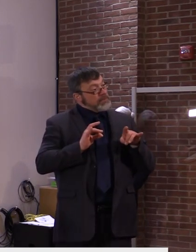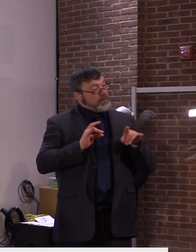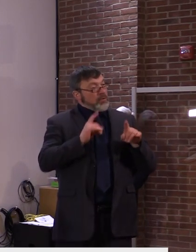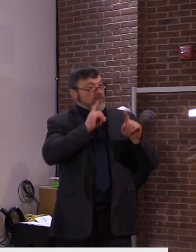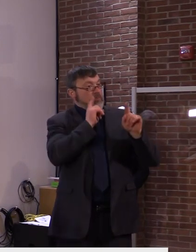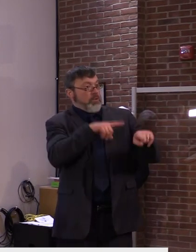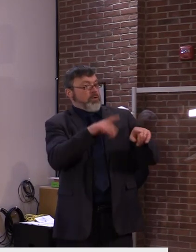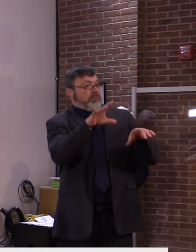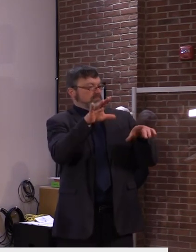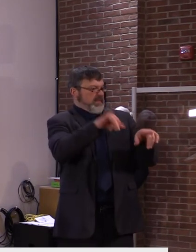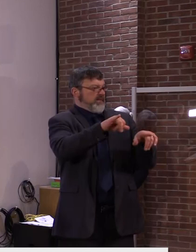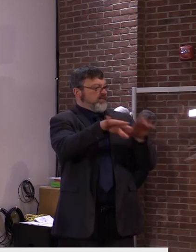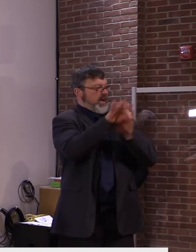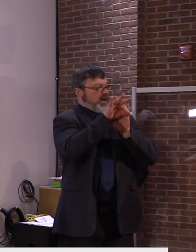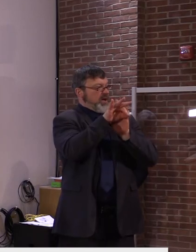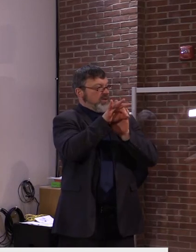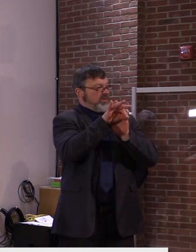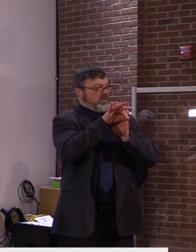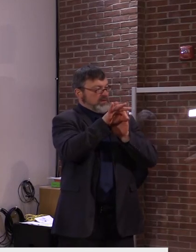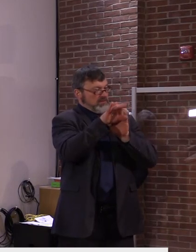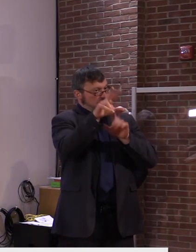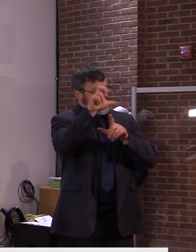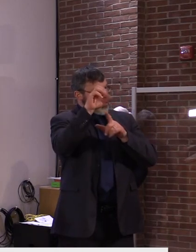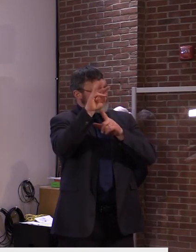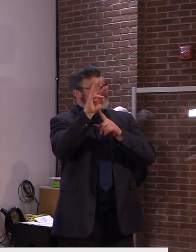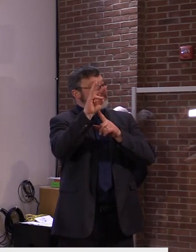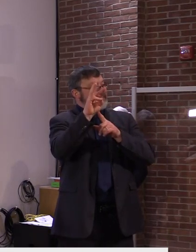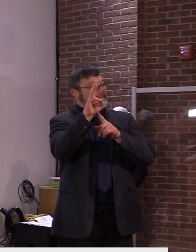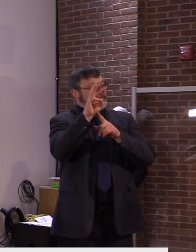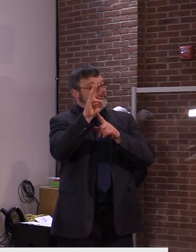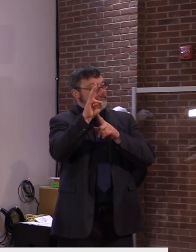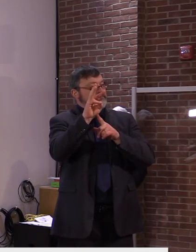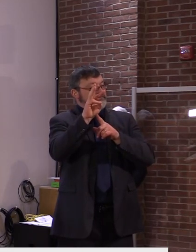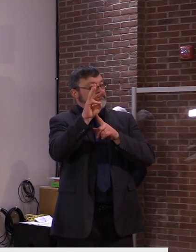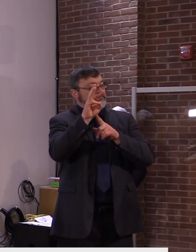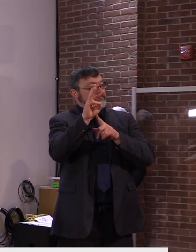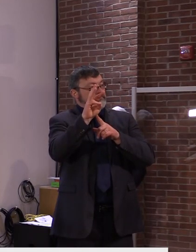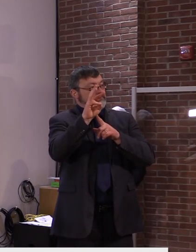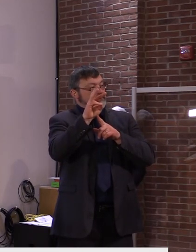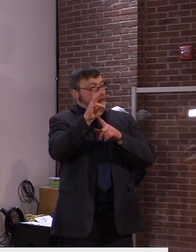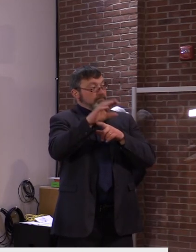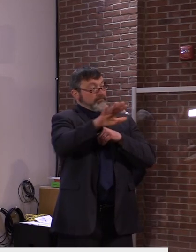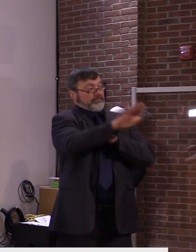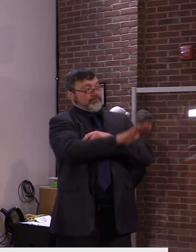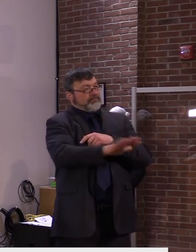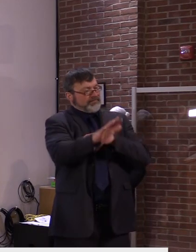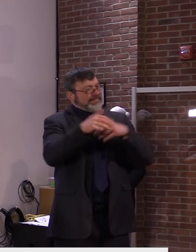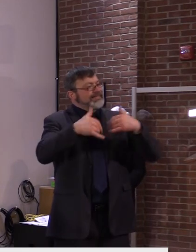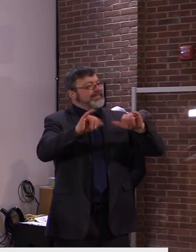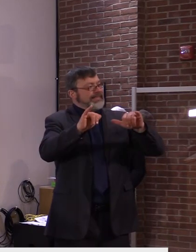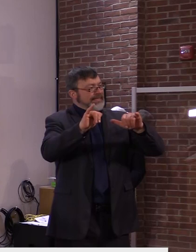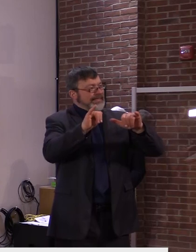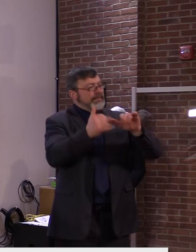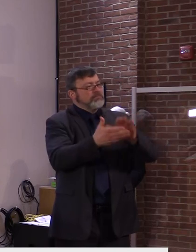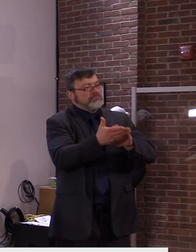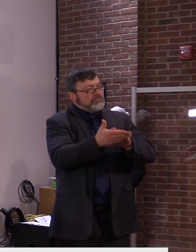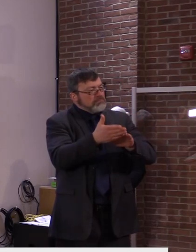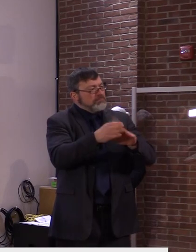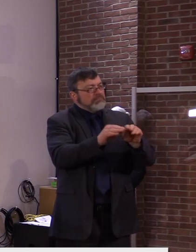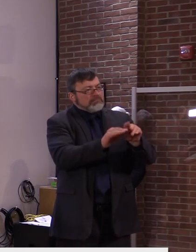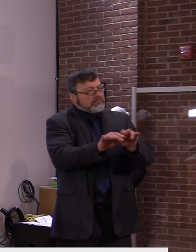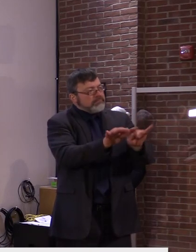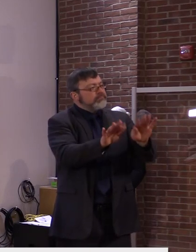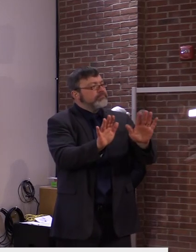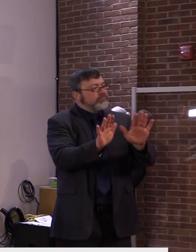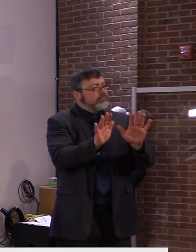outbreaks. The area still continues to see high rates of COVID-19, but only a few towns have been noted by our